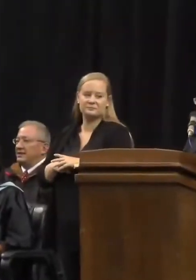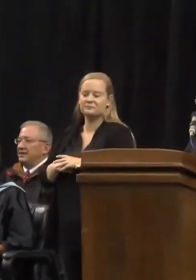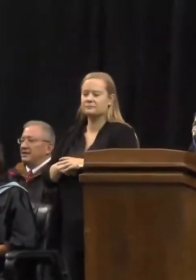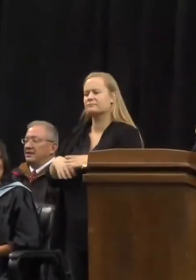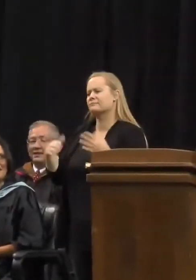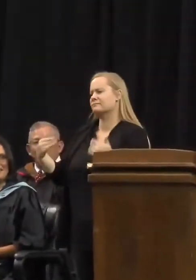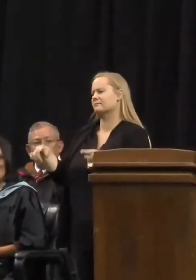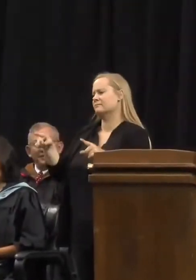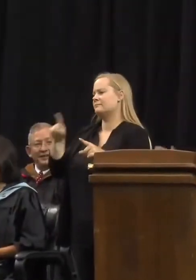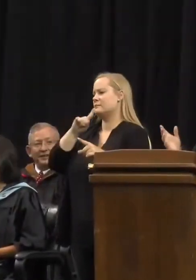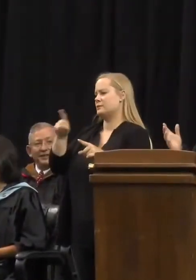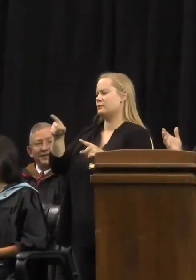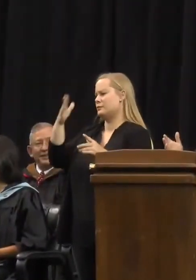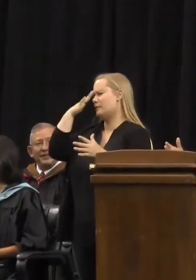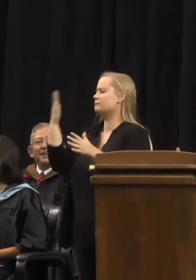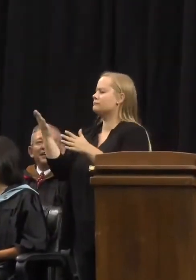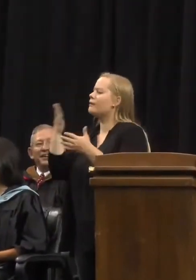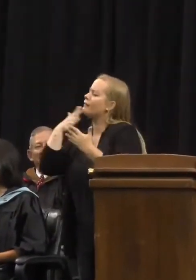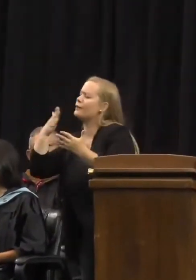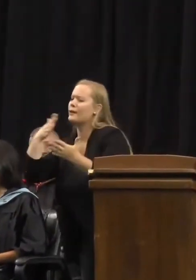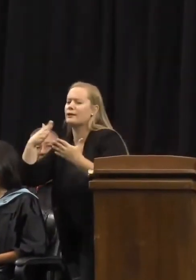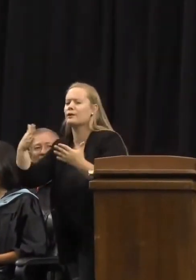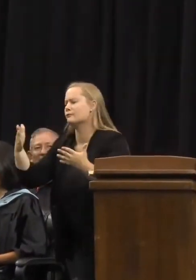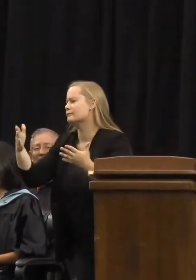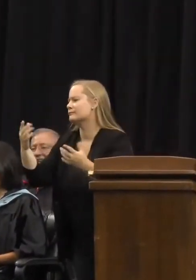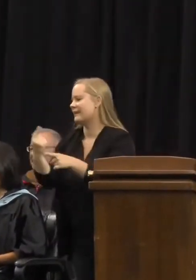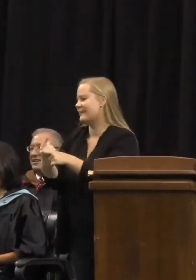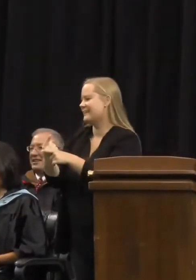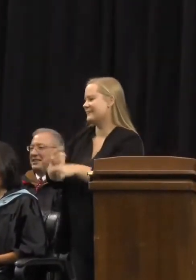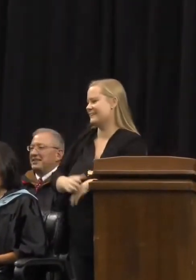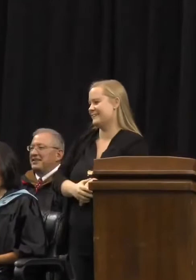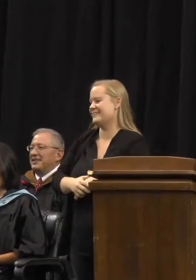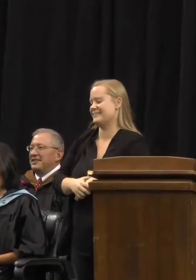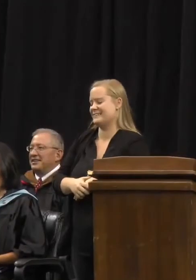I'm sure you intended to be thanked.